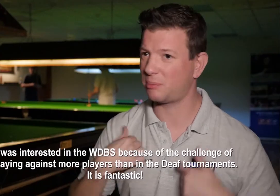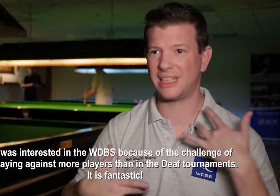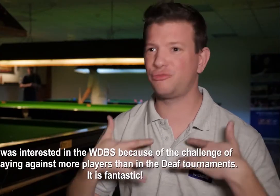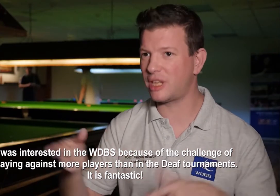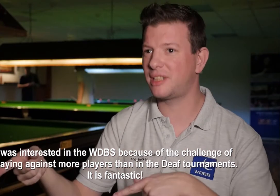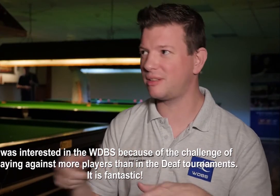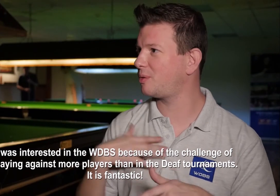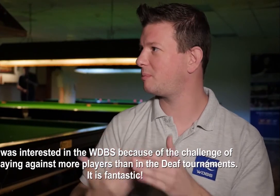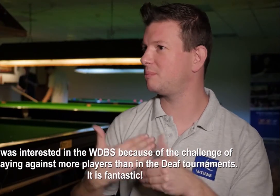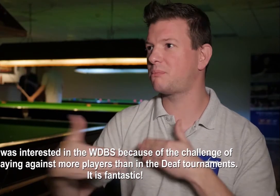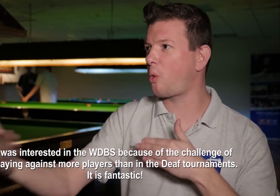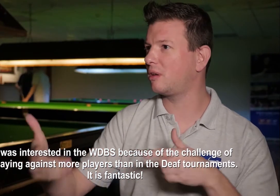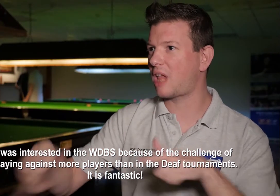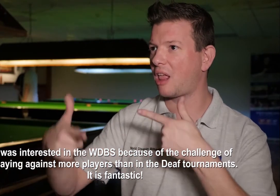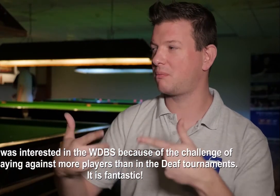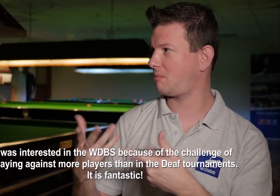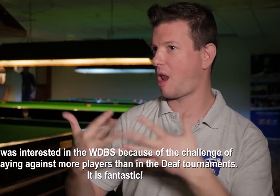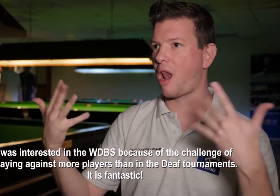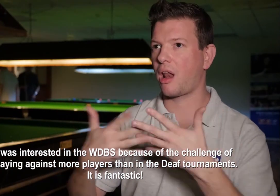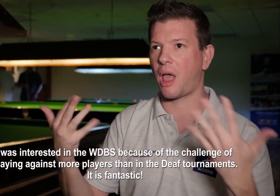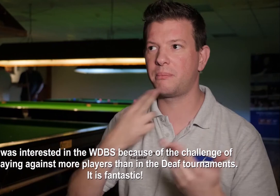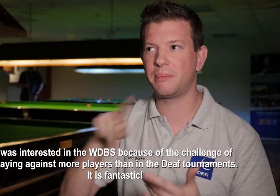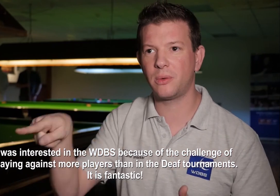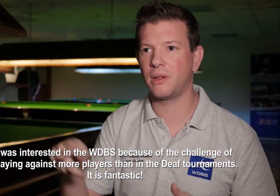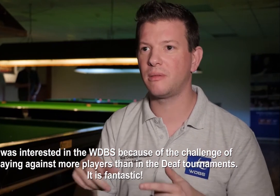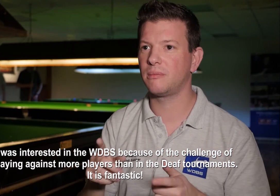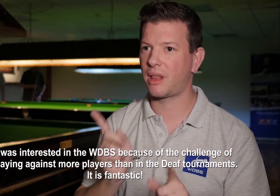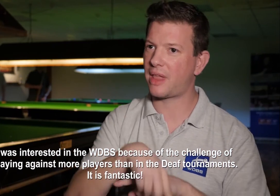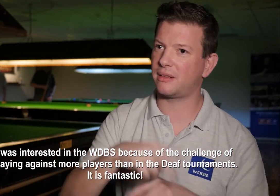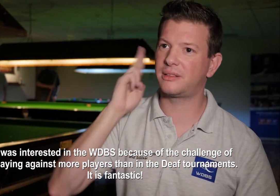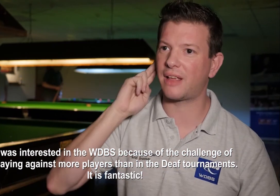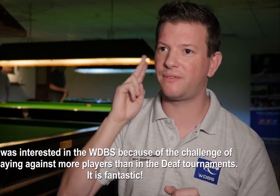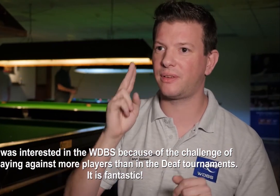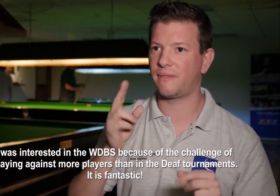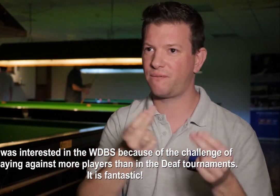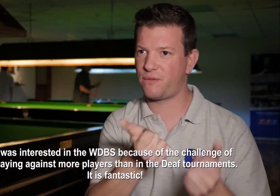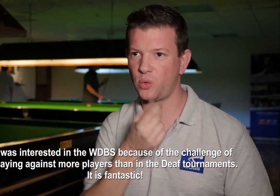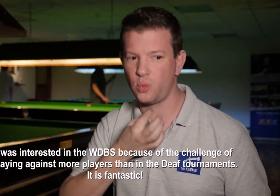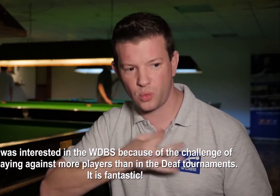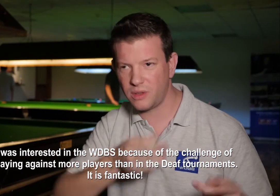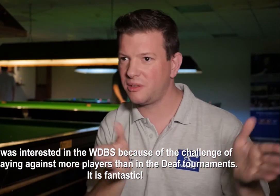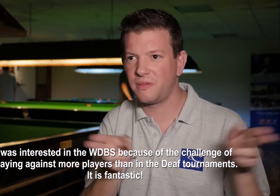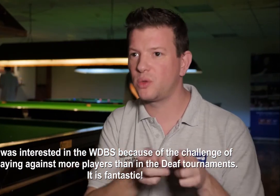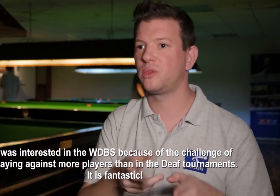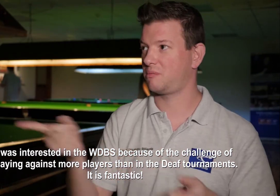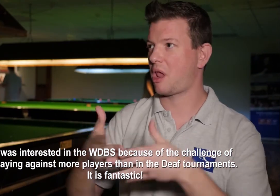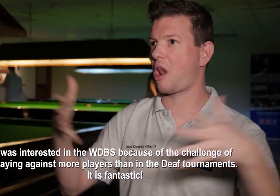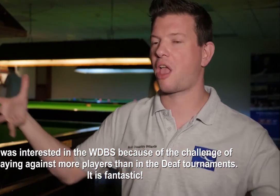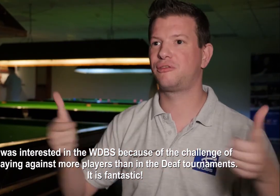It's better, more like people, they're dead, few, much